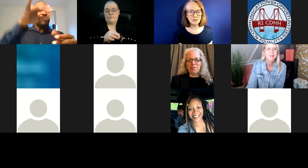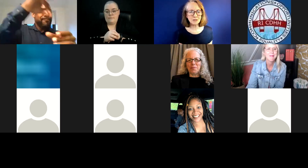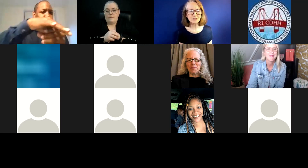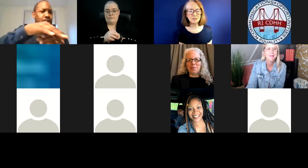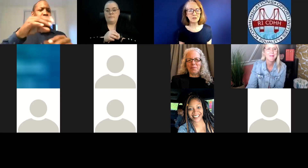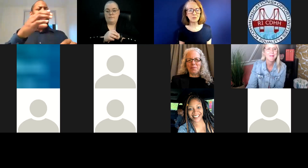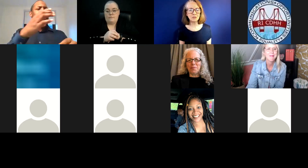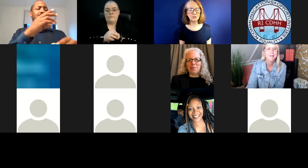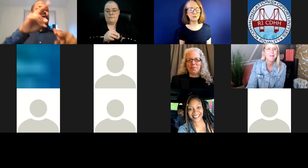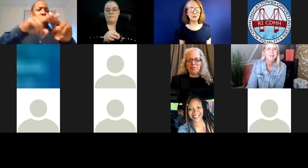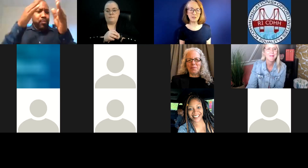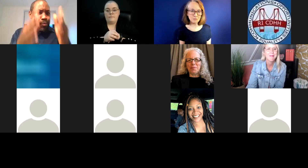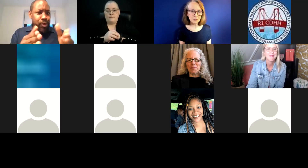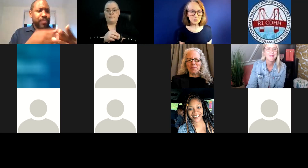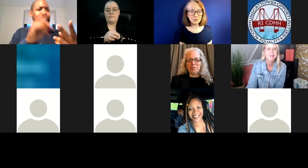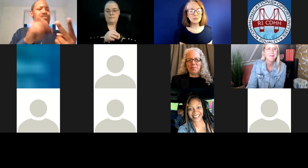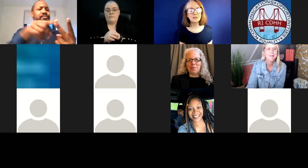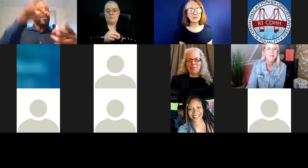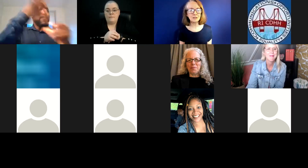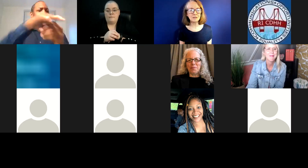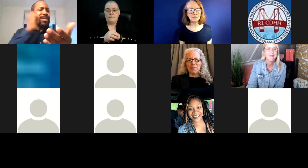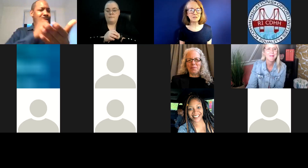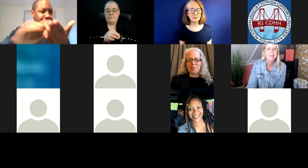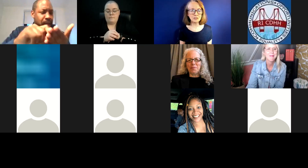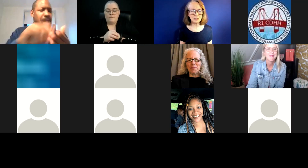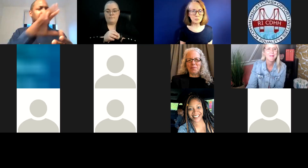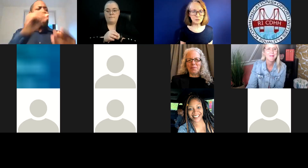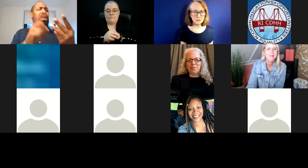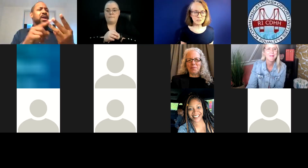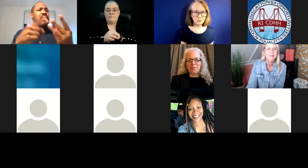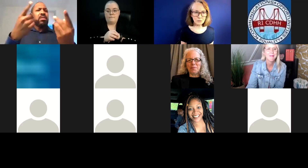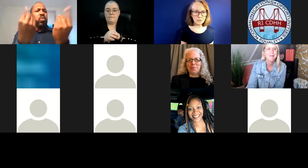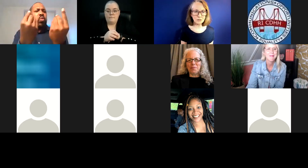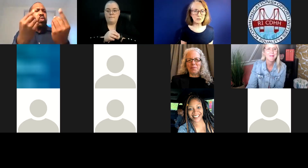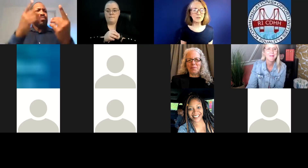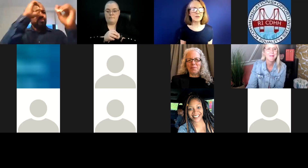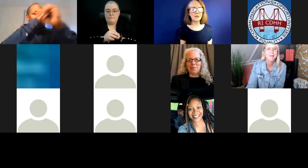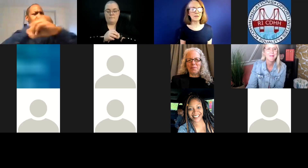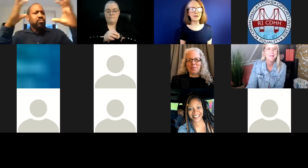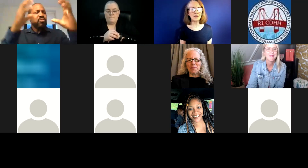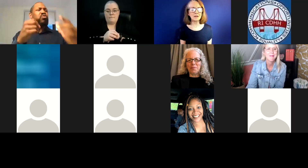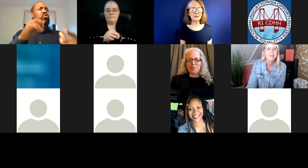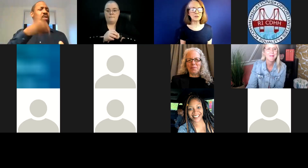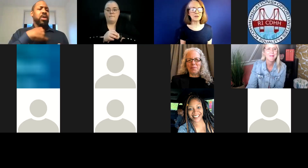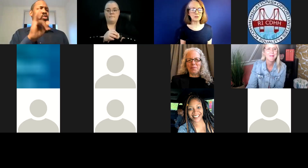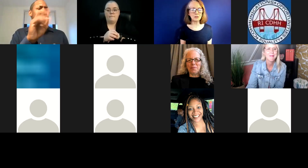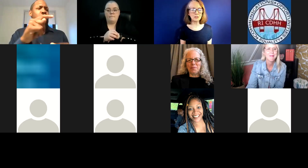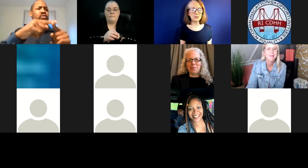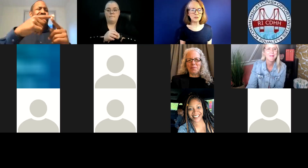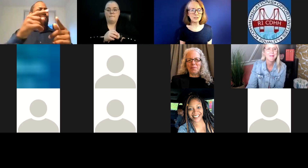so that when you go ahead and vote and select your chairperson and secretary, that you'd have a clearer idea